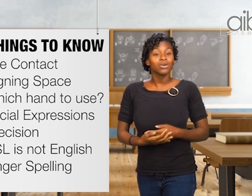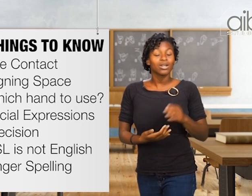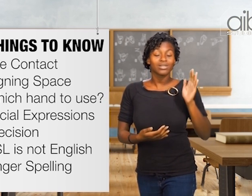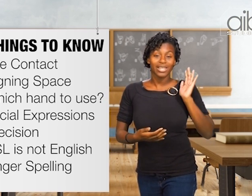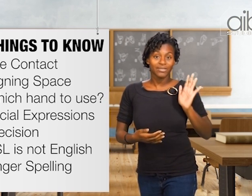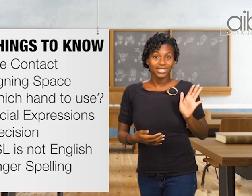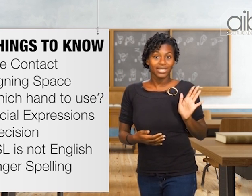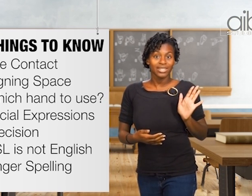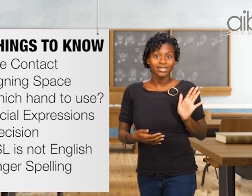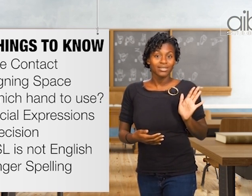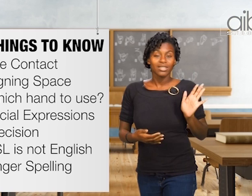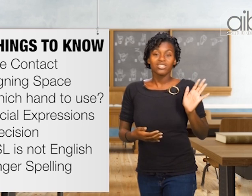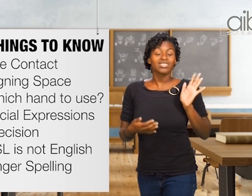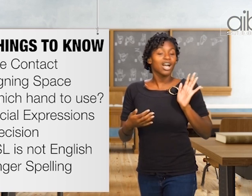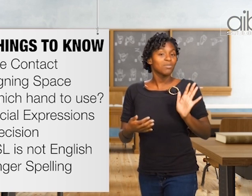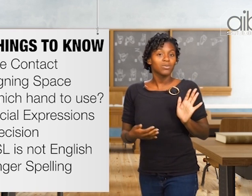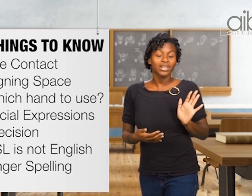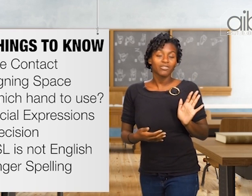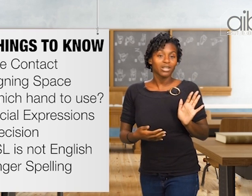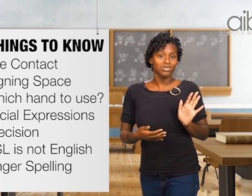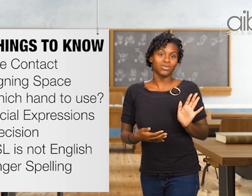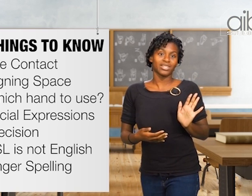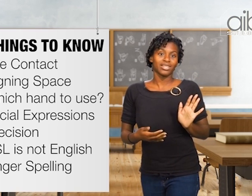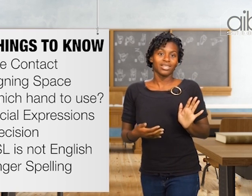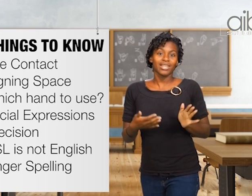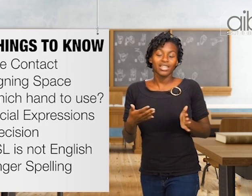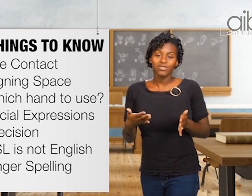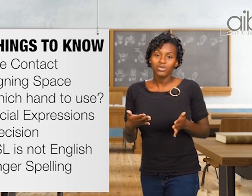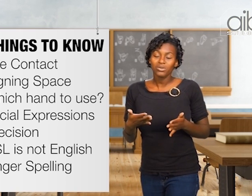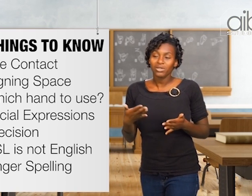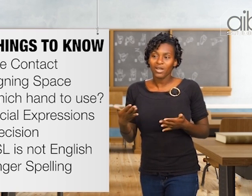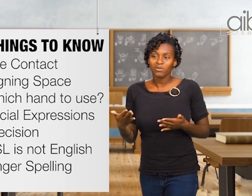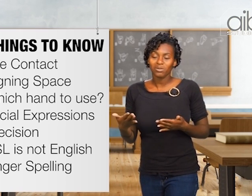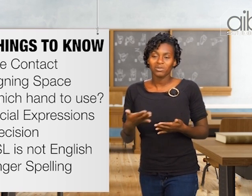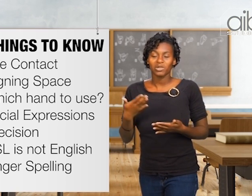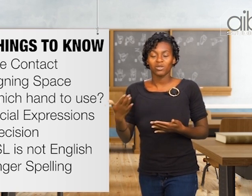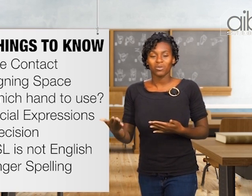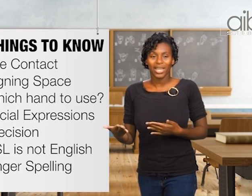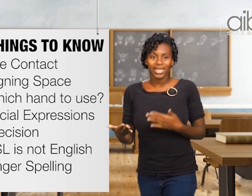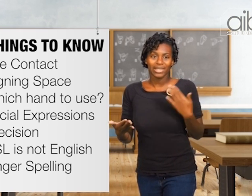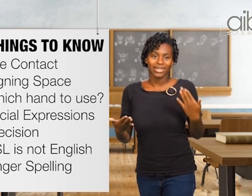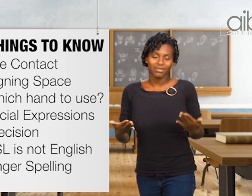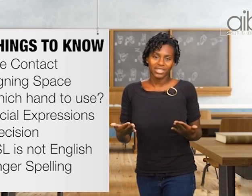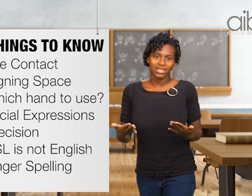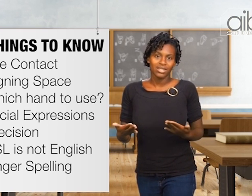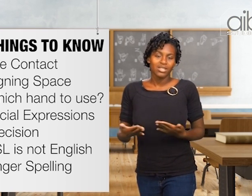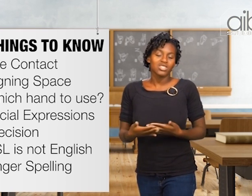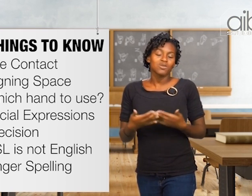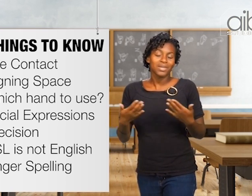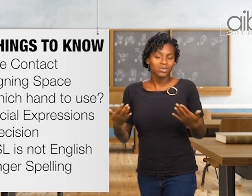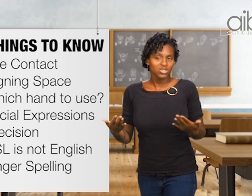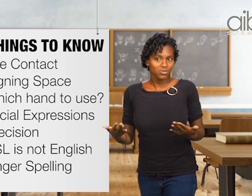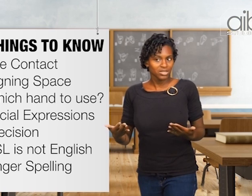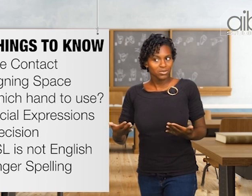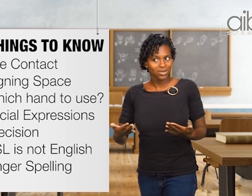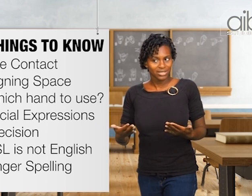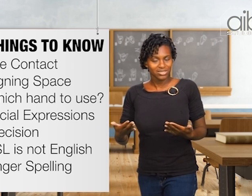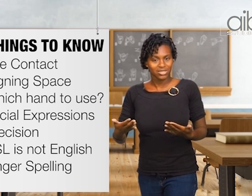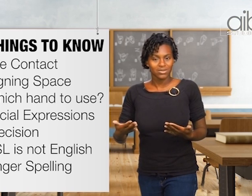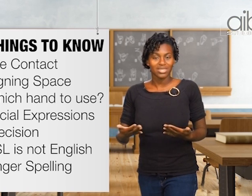are left-handed, just copy whatever I'm doing. Now, if you are comfortable with your right and left hand, just pick which one you want to use, and you